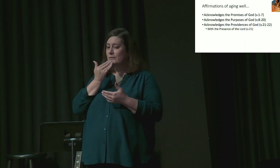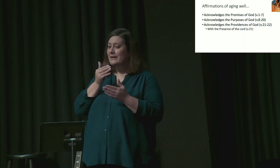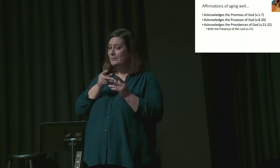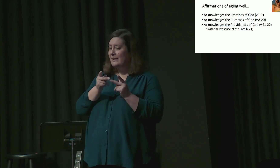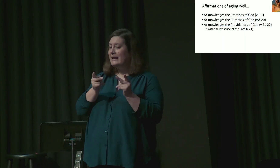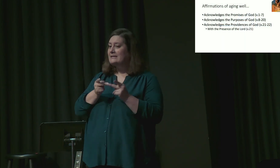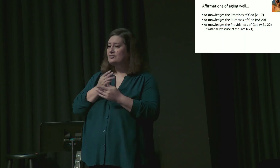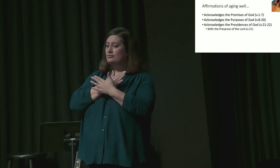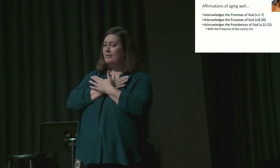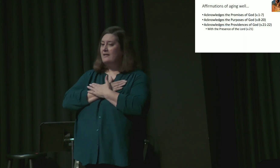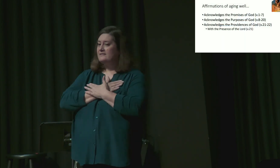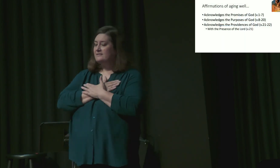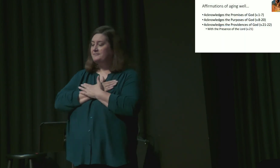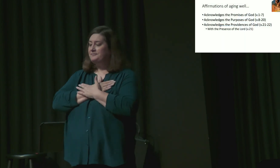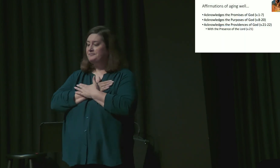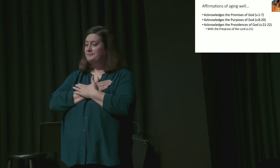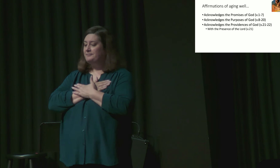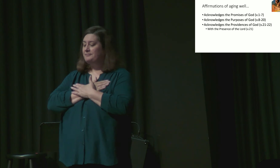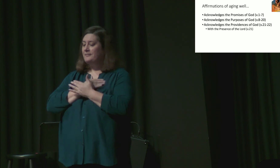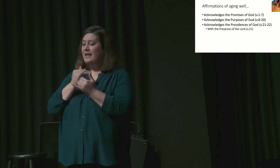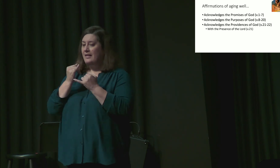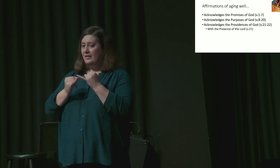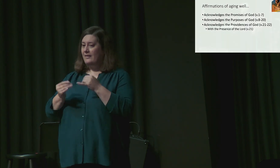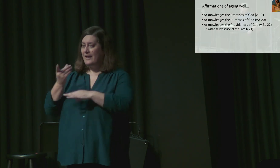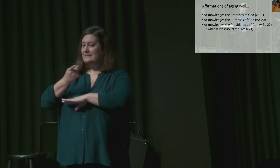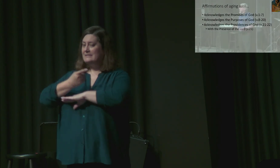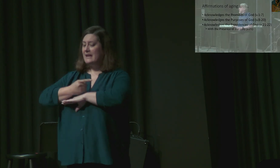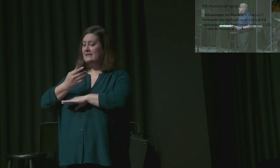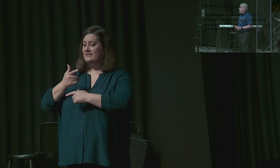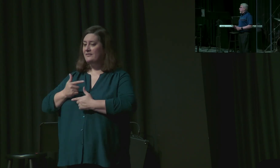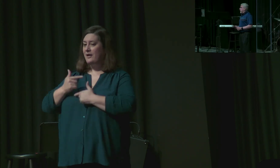rest in the last days of life than the